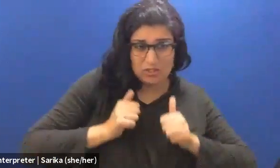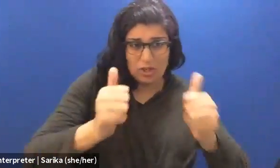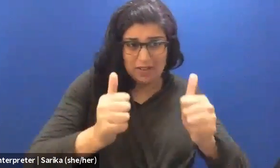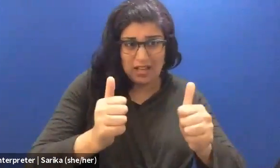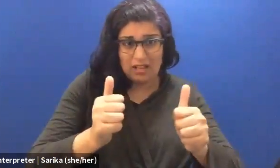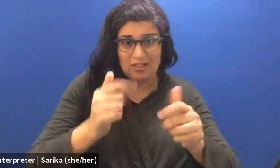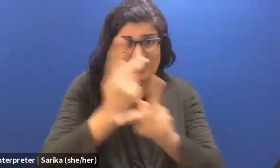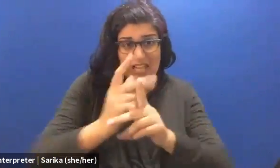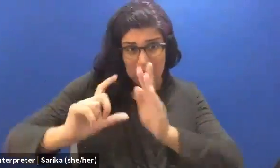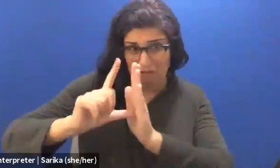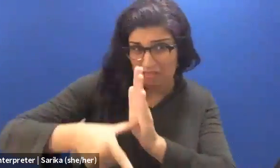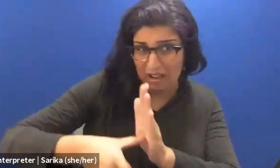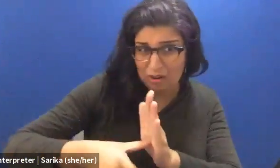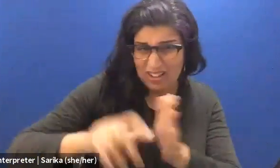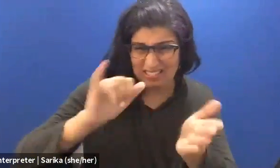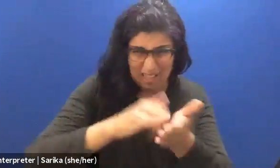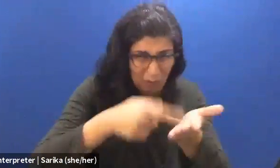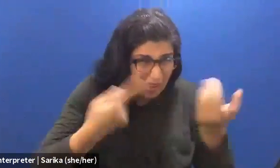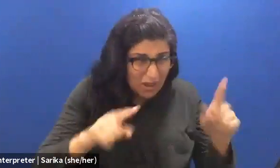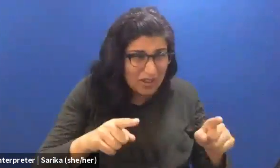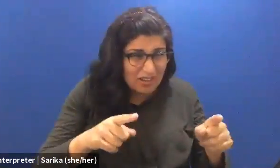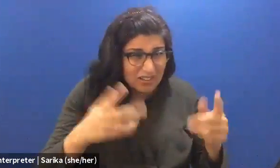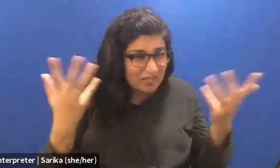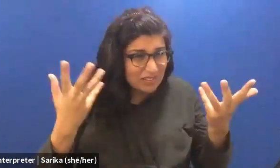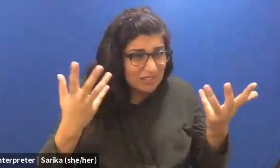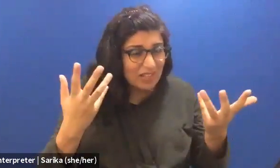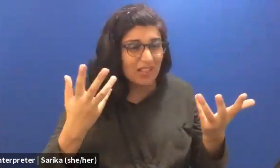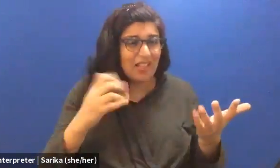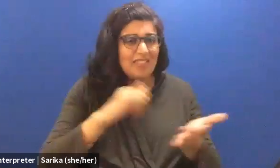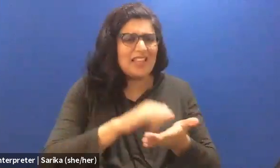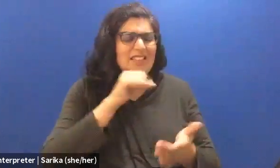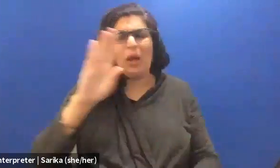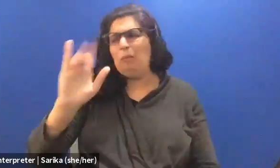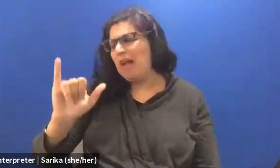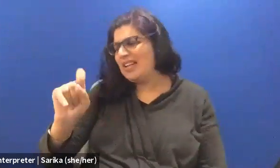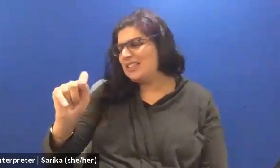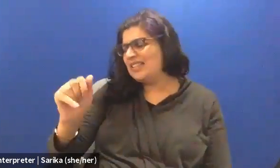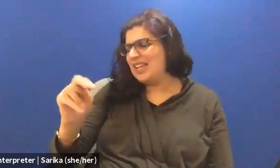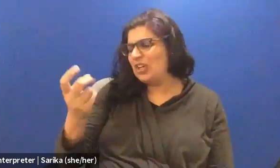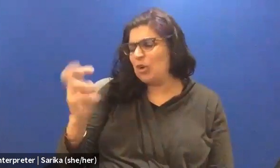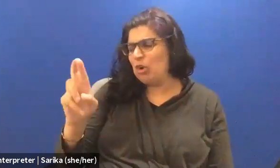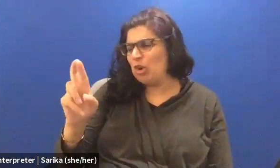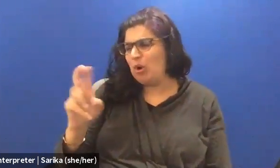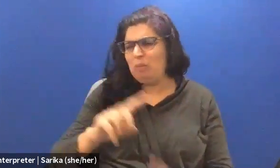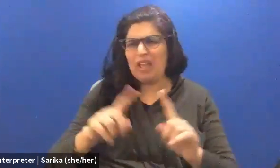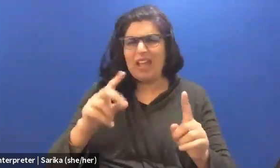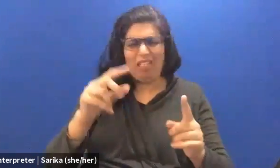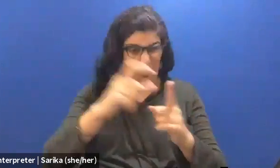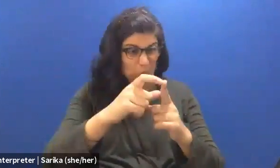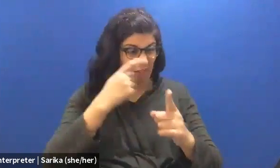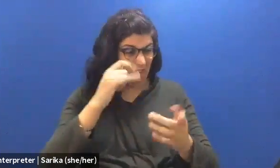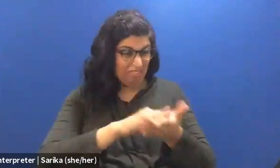later? What is that? You know, that's not really bystander, but I don't really have the word for